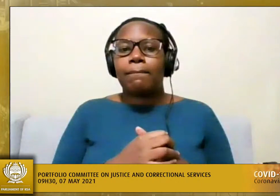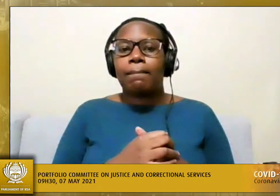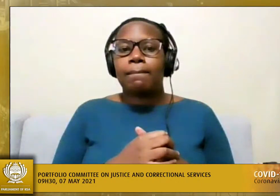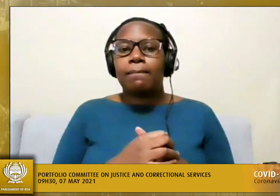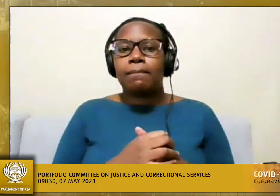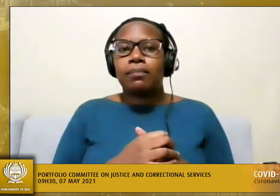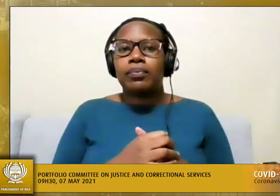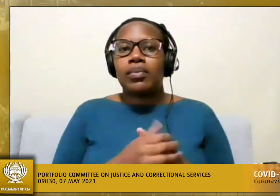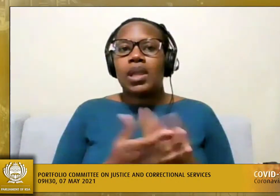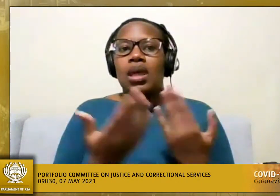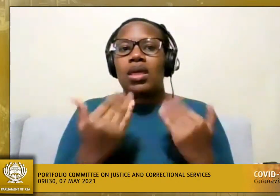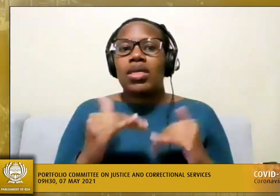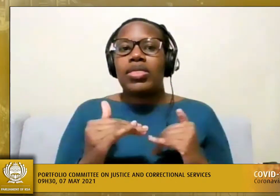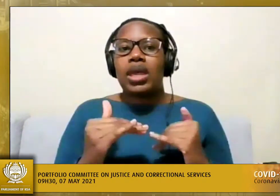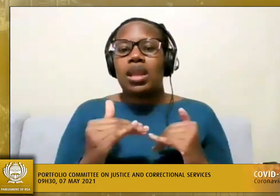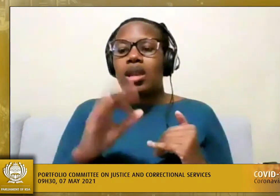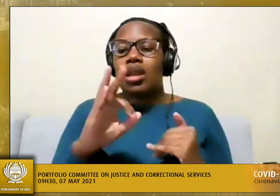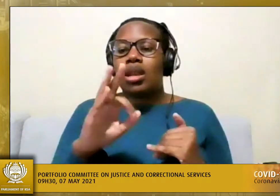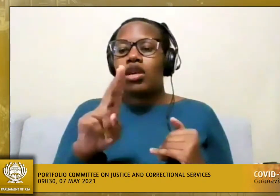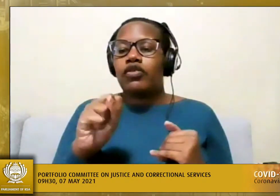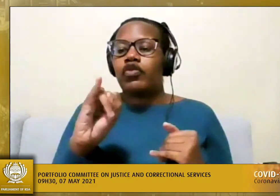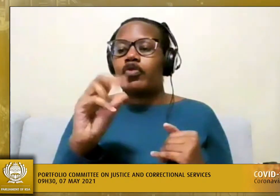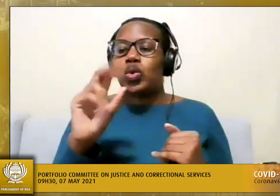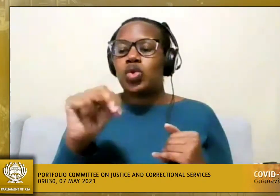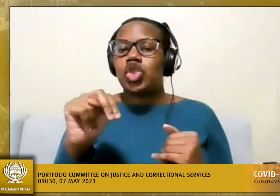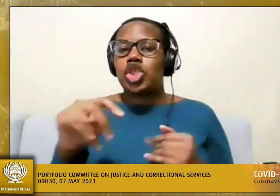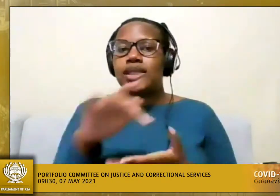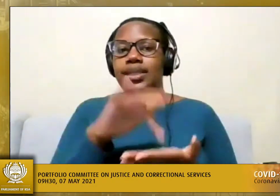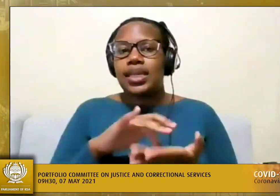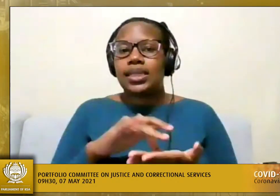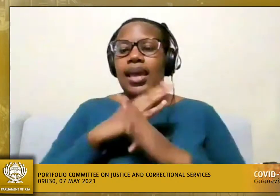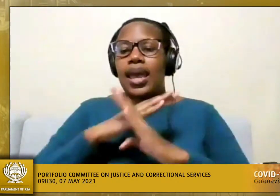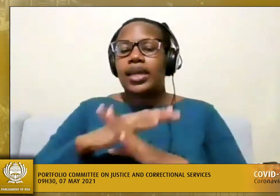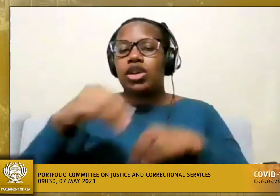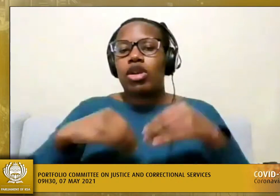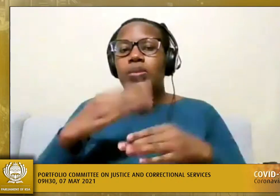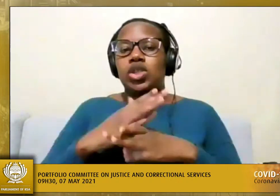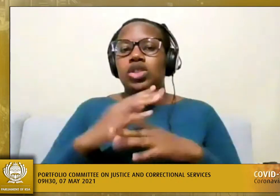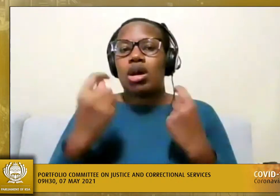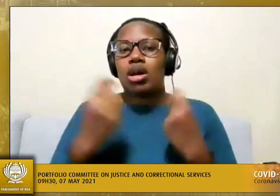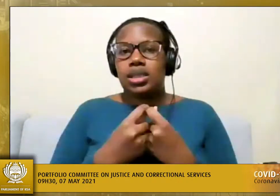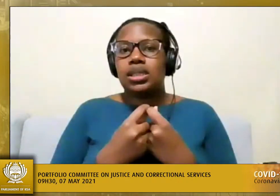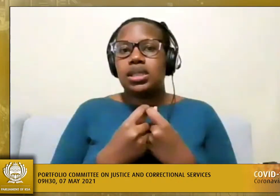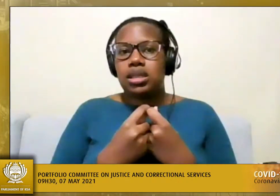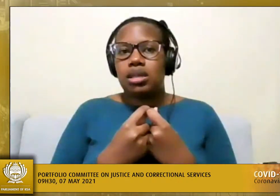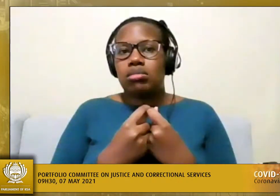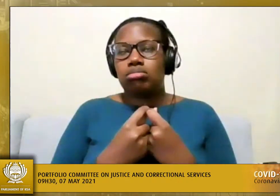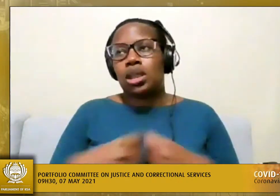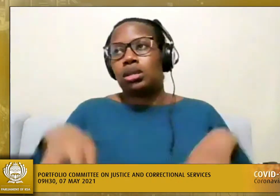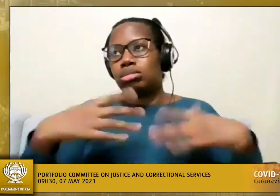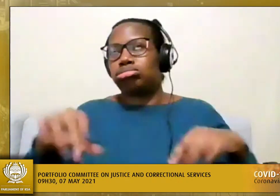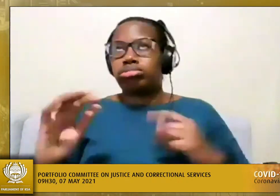and then the the fusion Center the anti-corruption task team much wanted